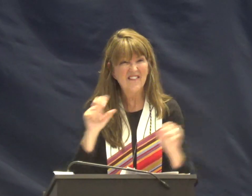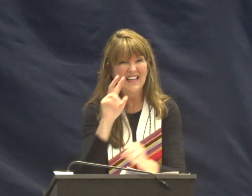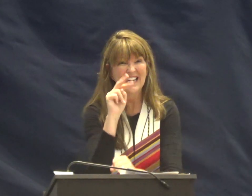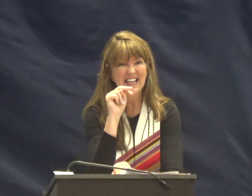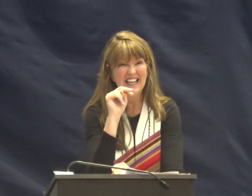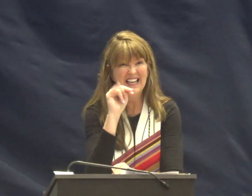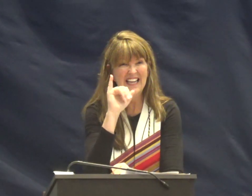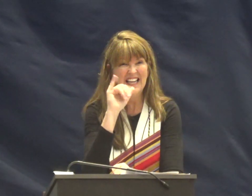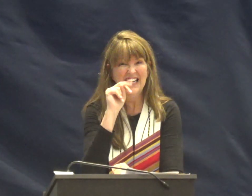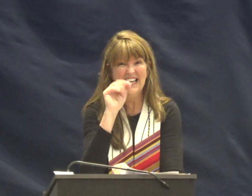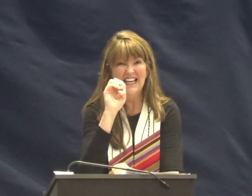that's not true.